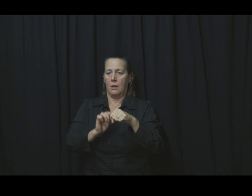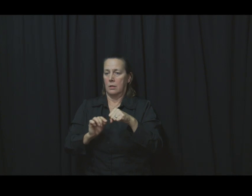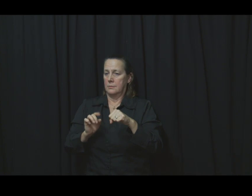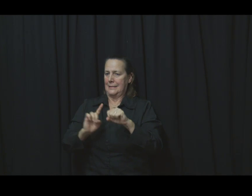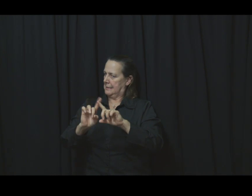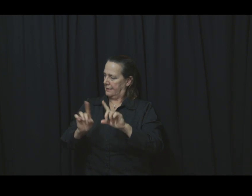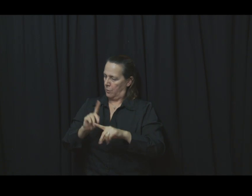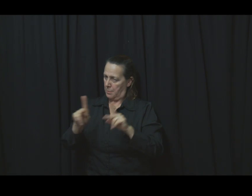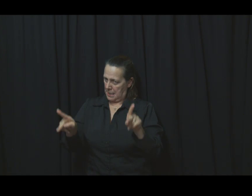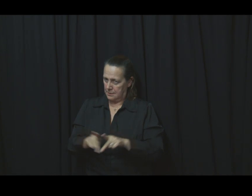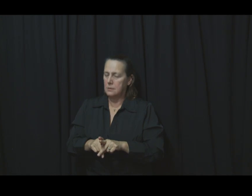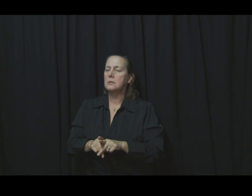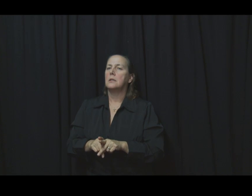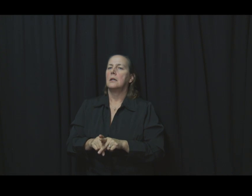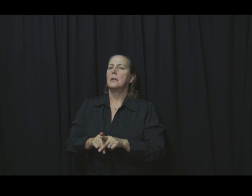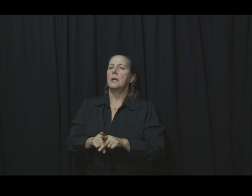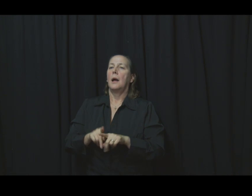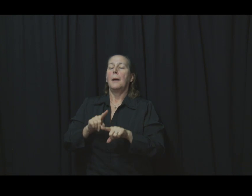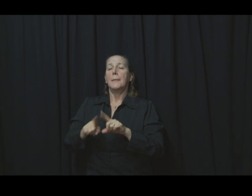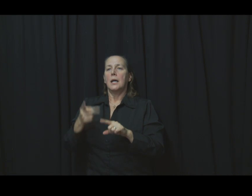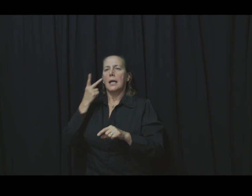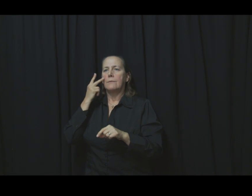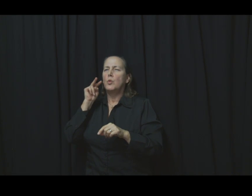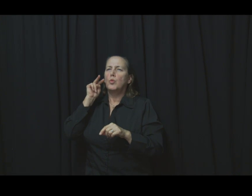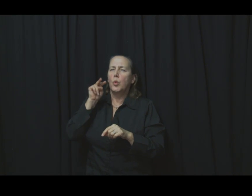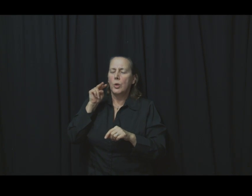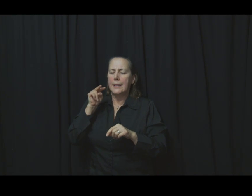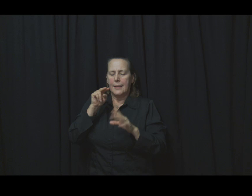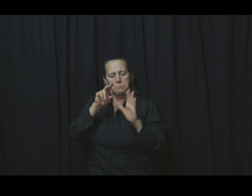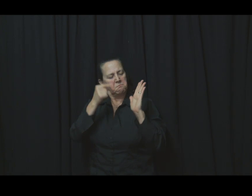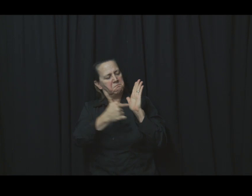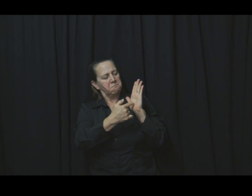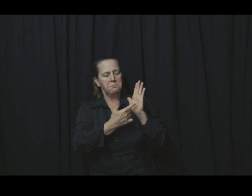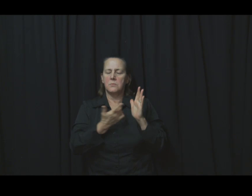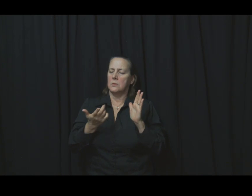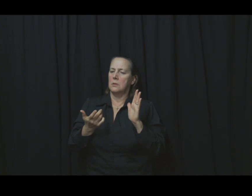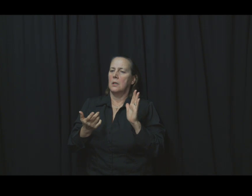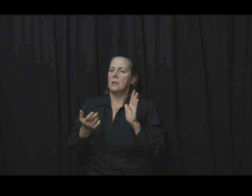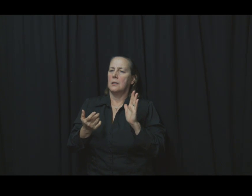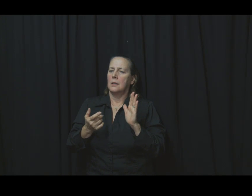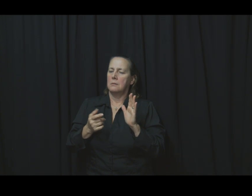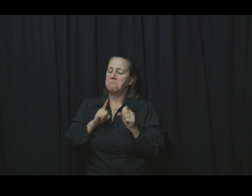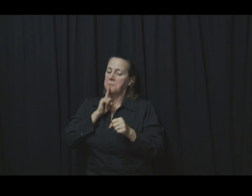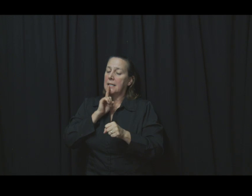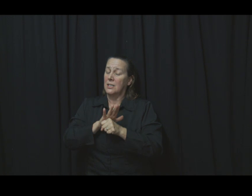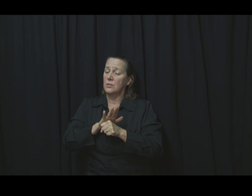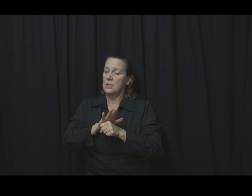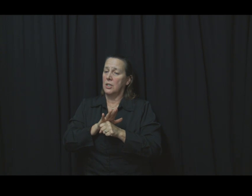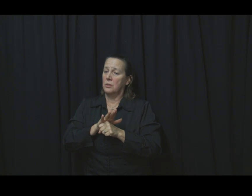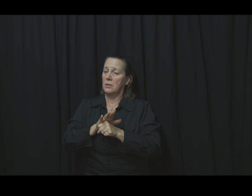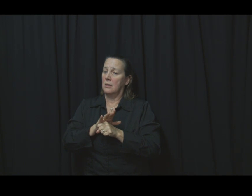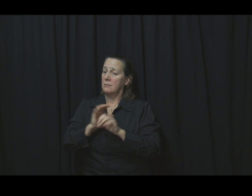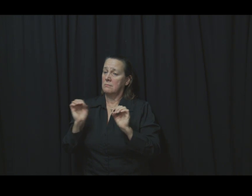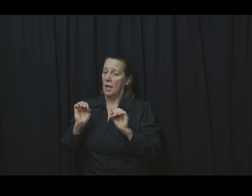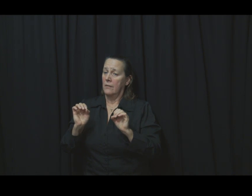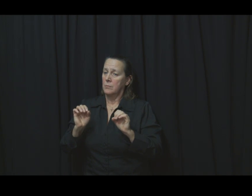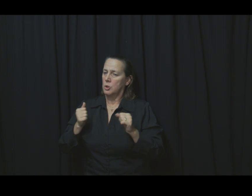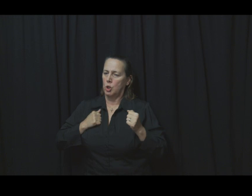if you were to look at these, I can assure you not any of them is a gorilla,